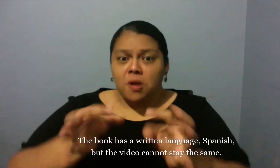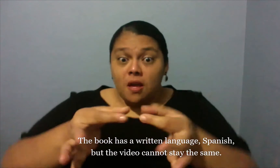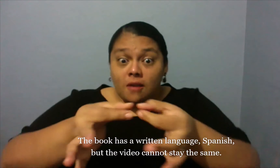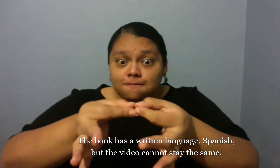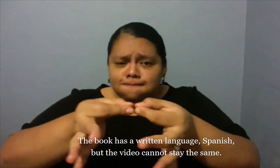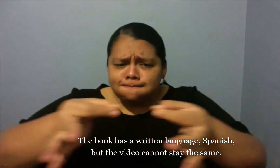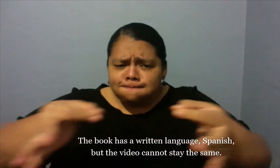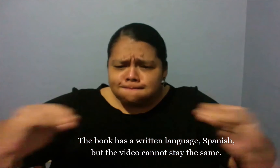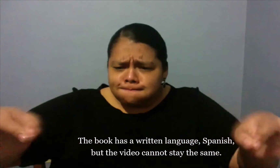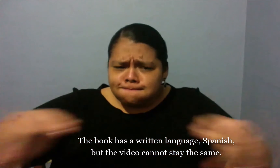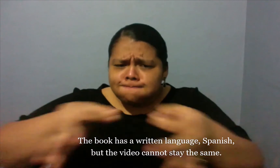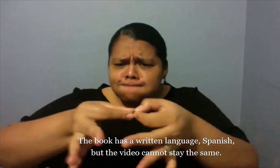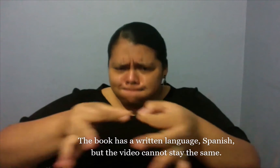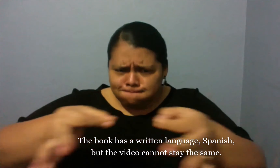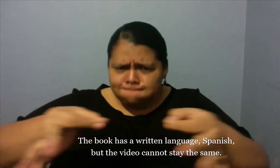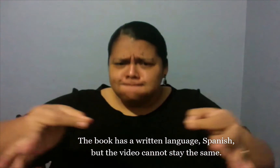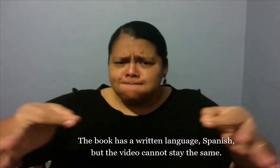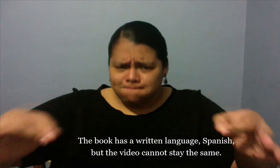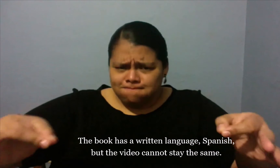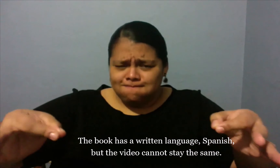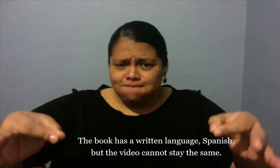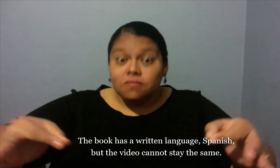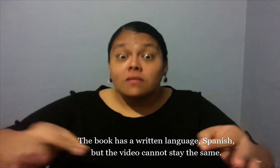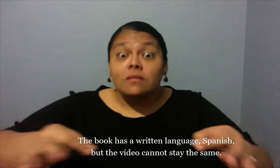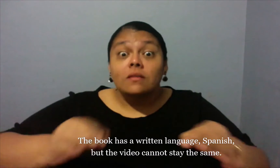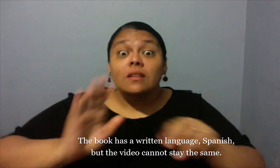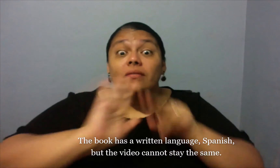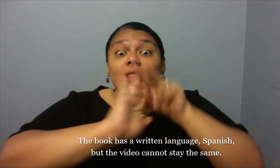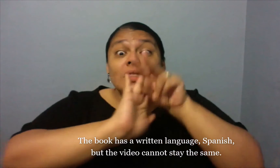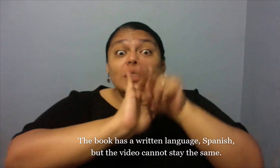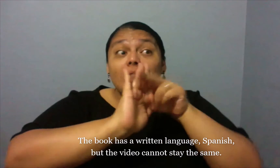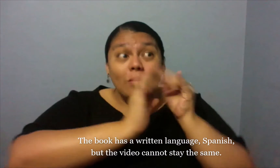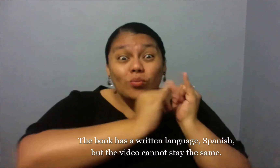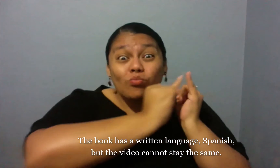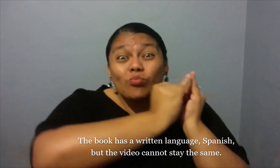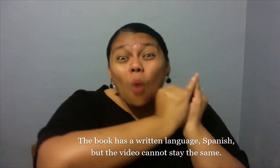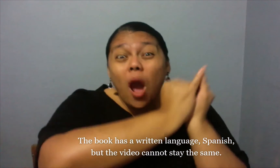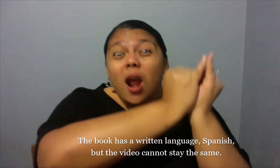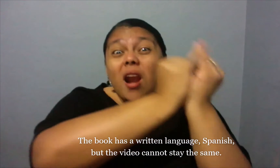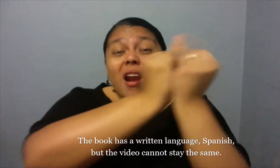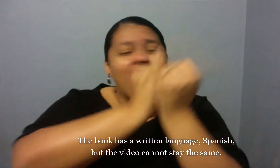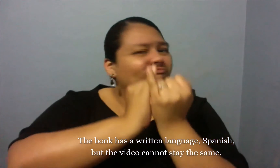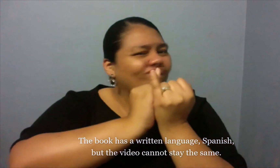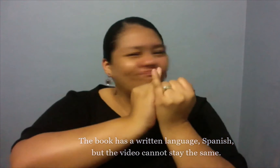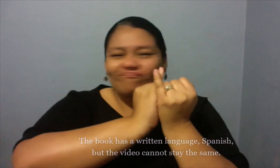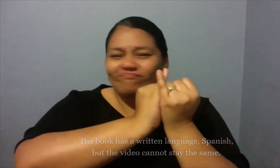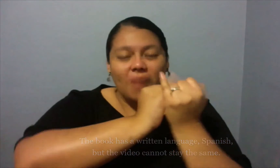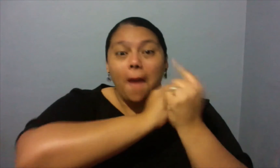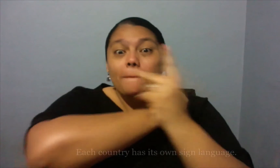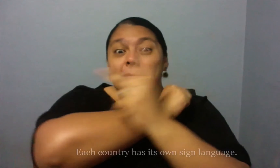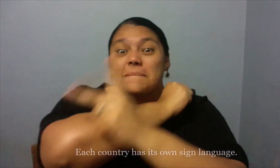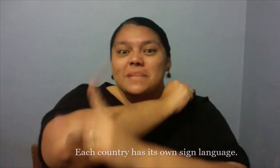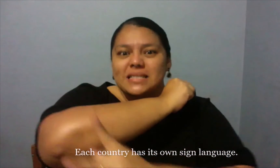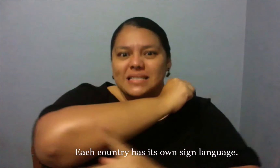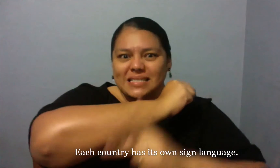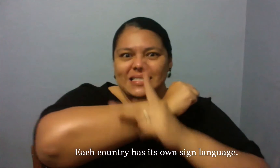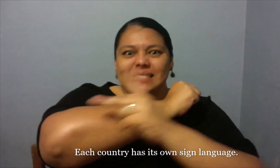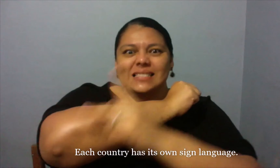The book has a written language, Spanish, but the video cannot stay the same. Each